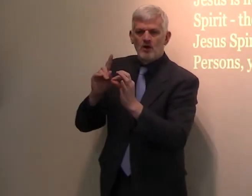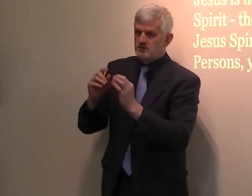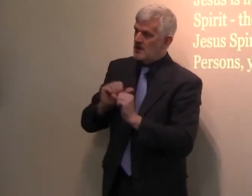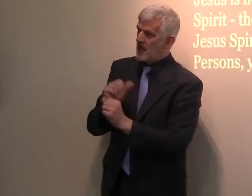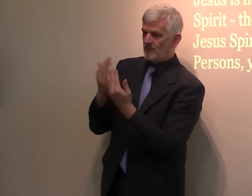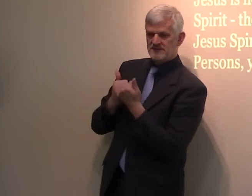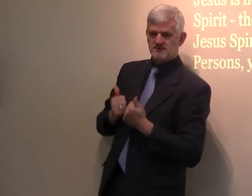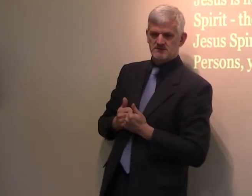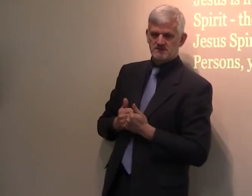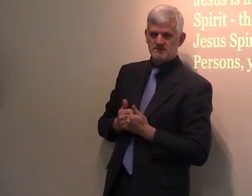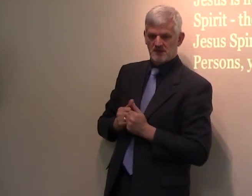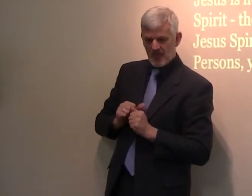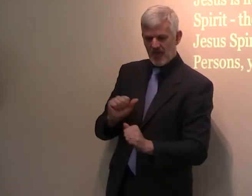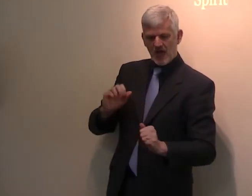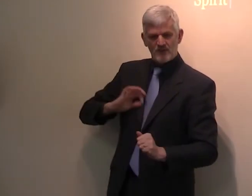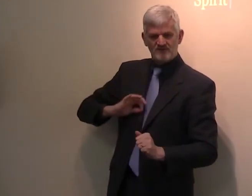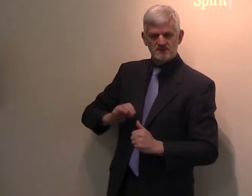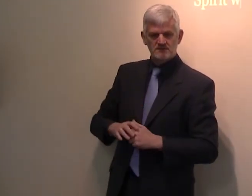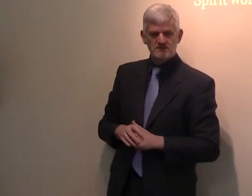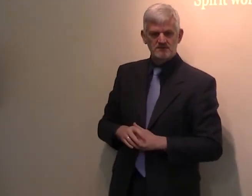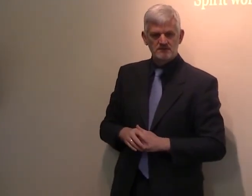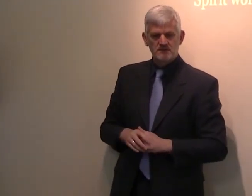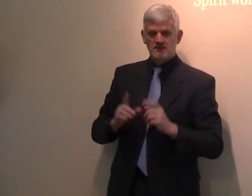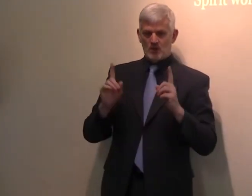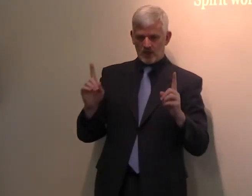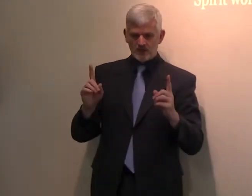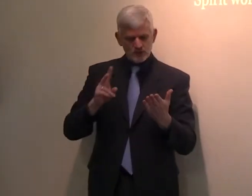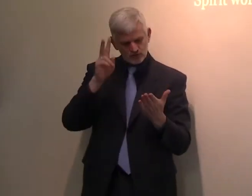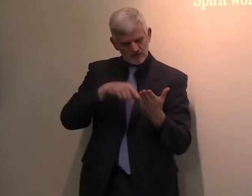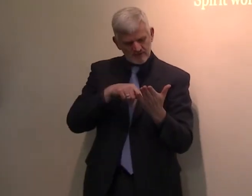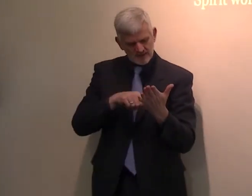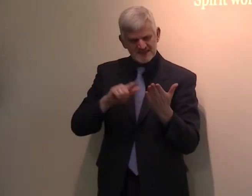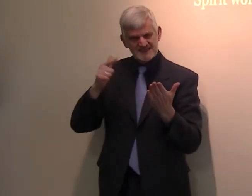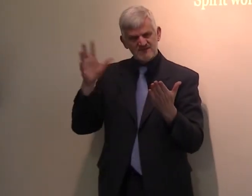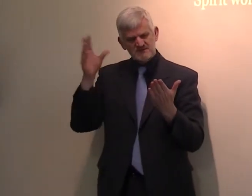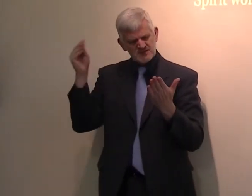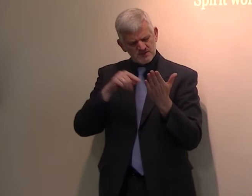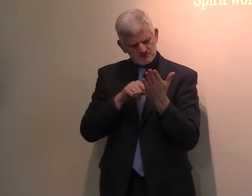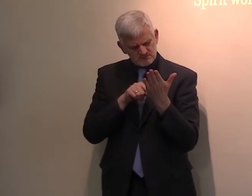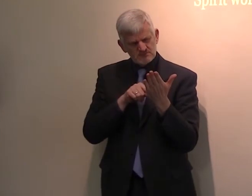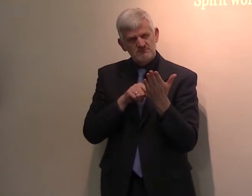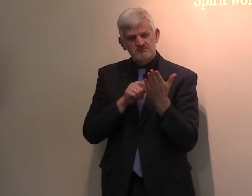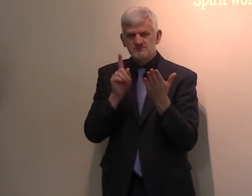So, as we read, it means if the Holy Spirit is Christ's Spirit, it means